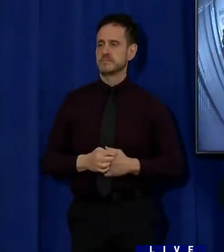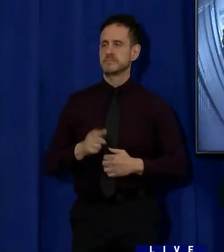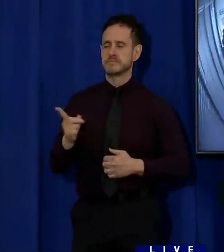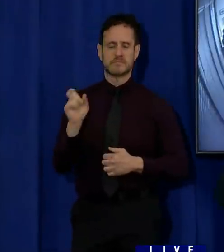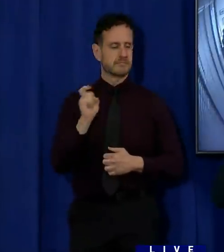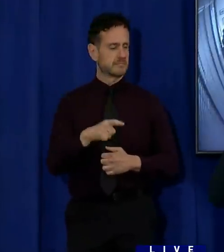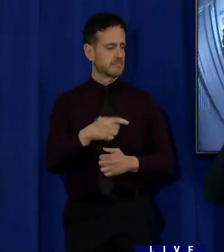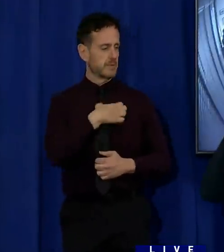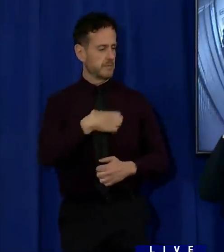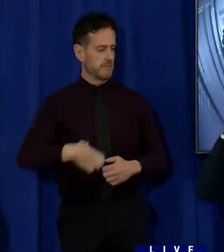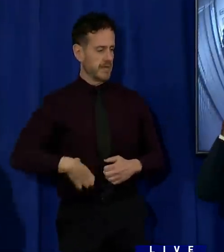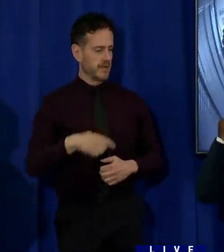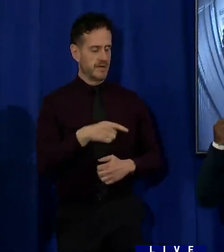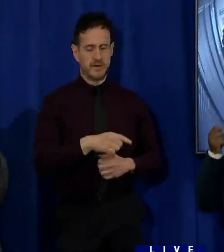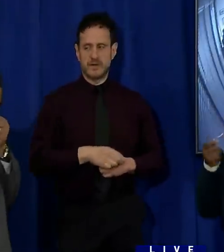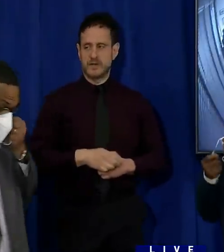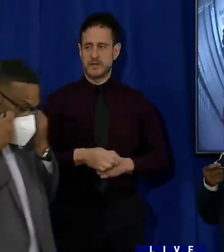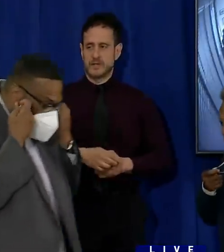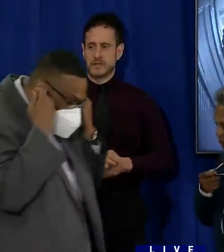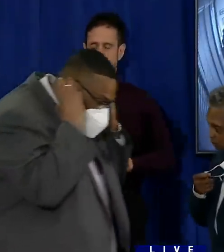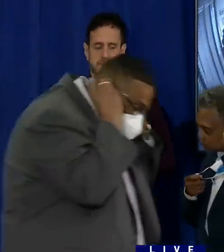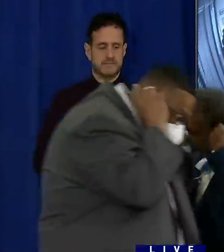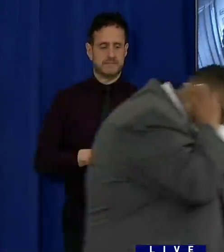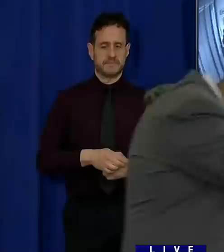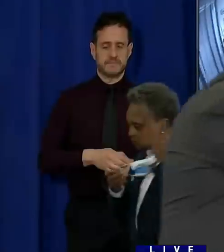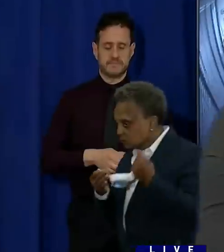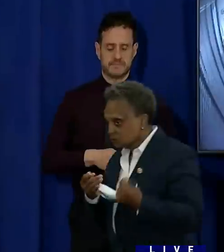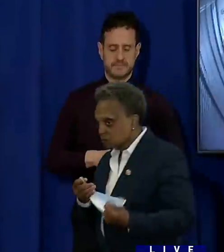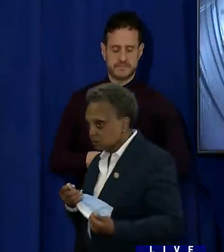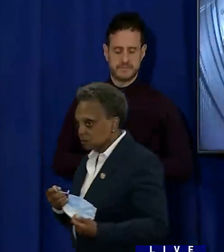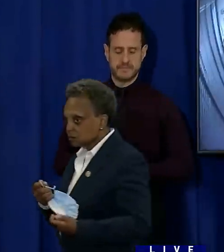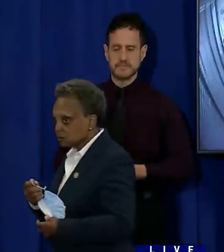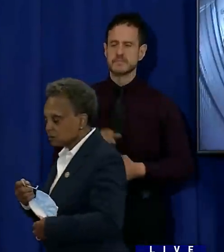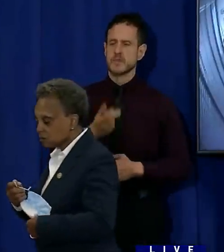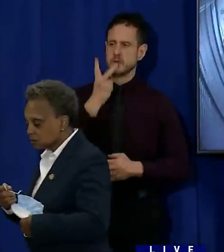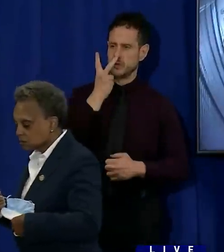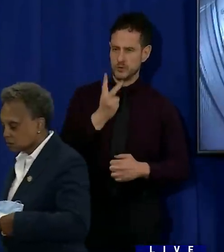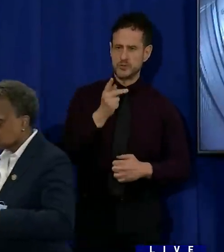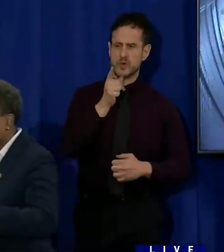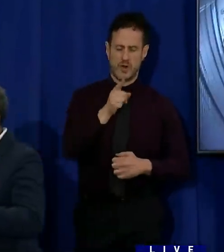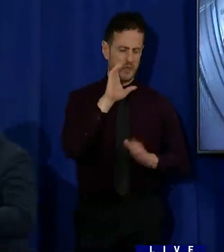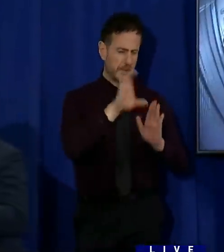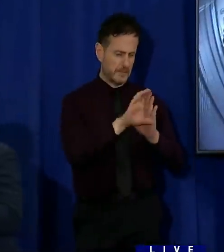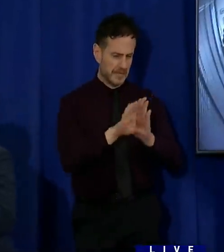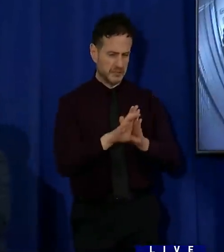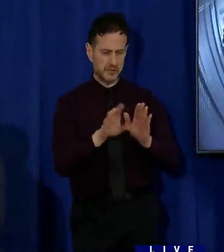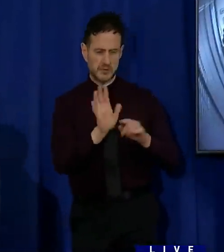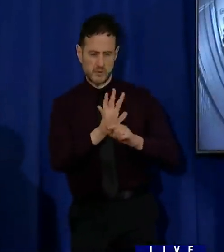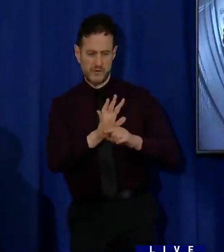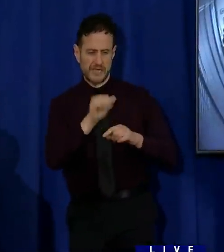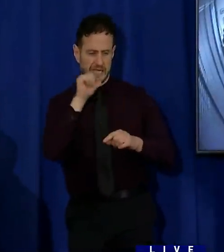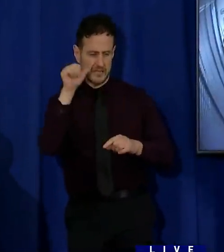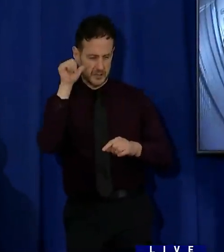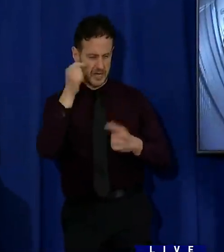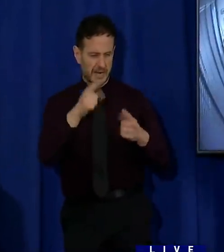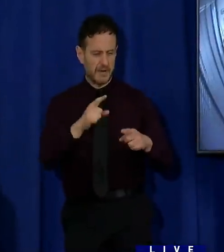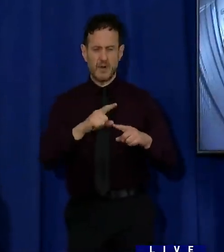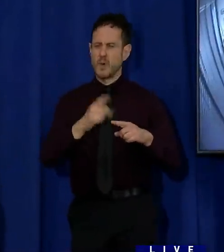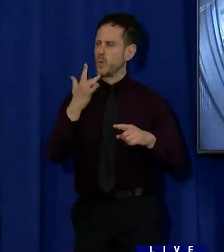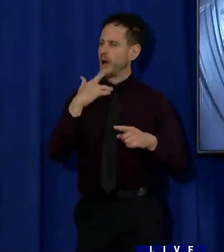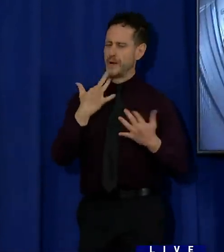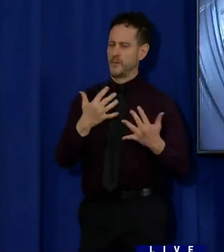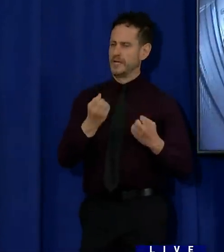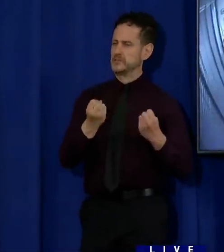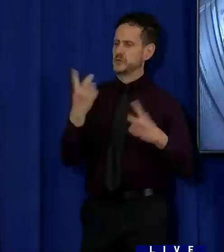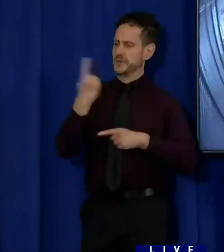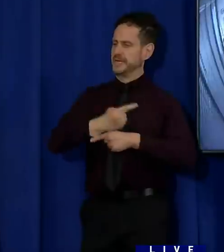delay? I know you didn't see this until yesterday, but because this happened, why so many days before we're all aware